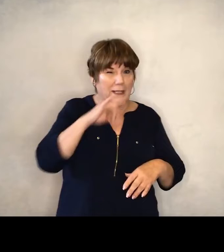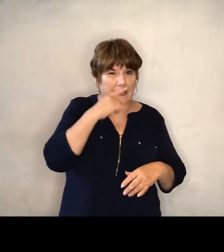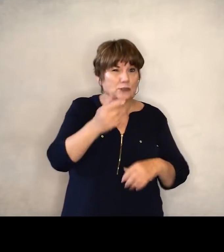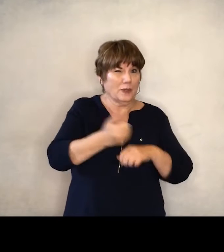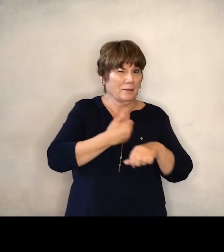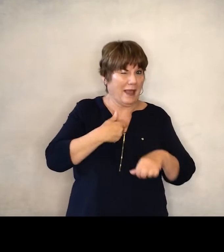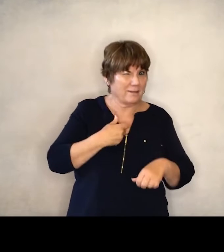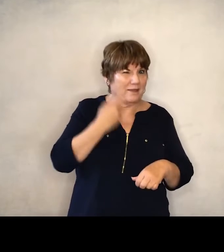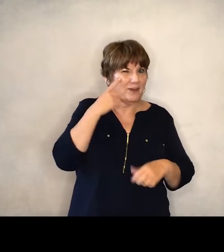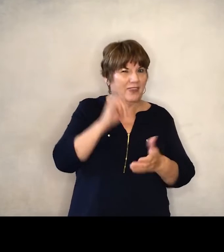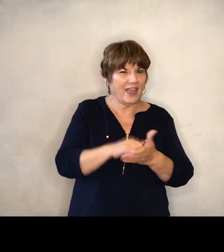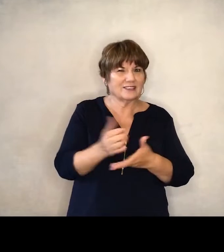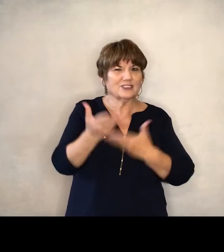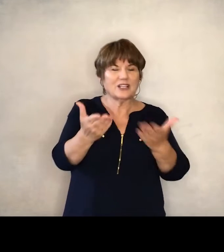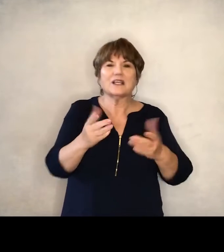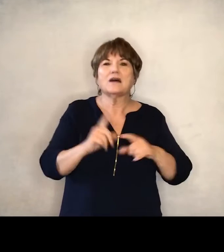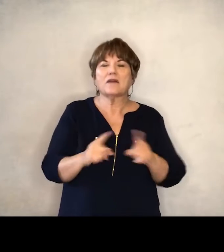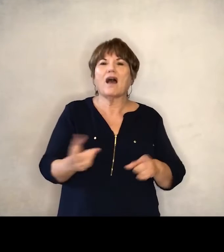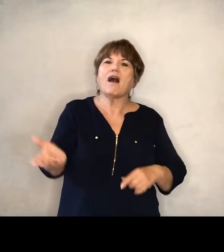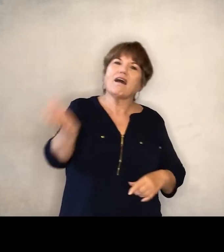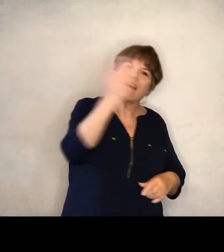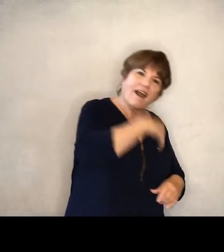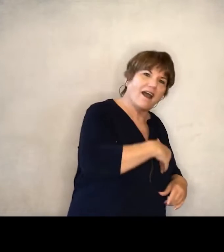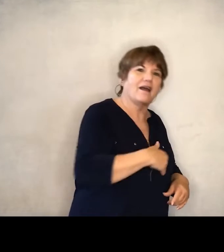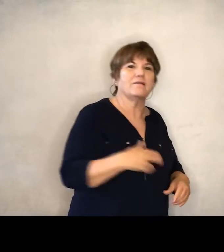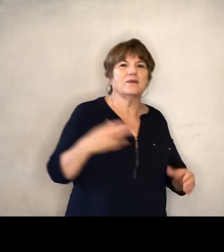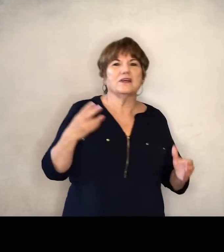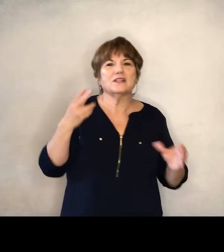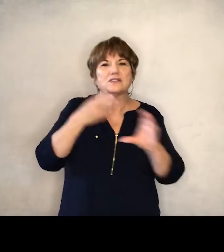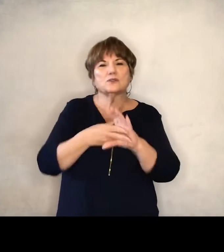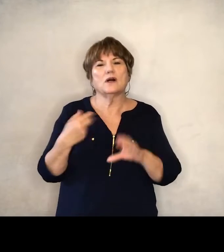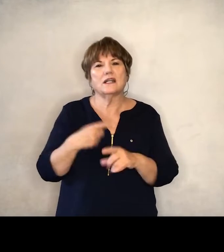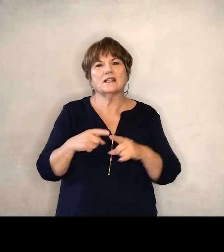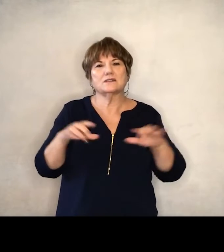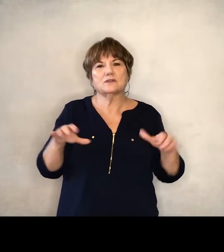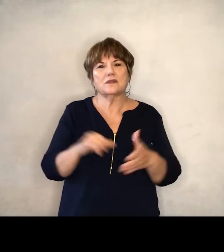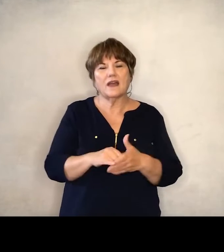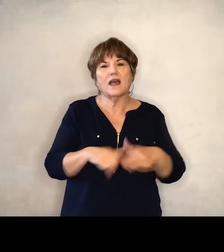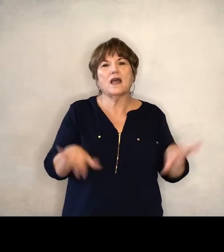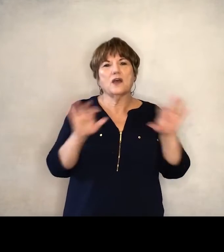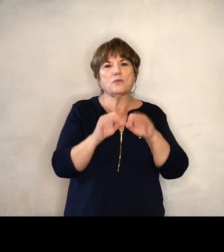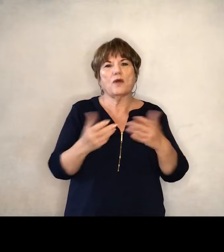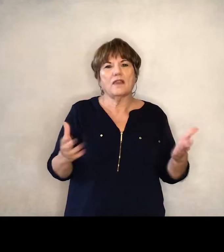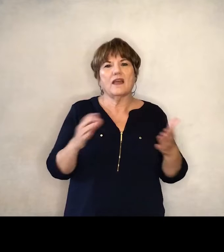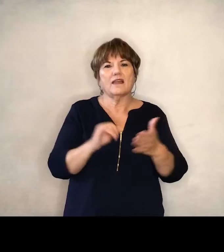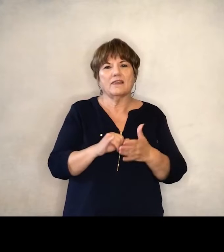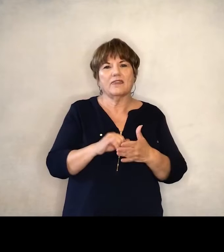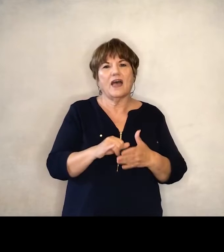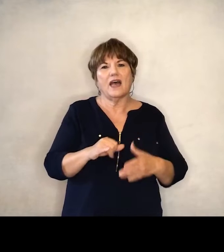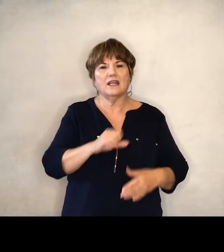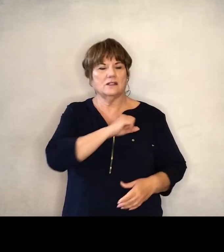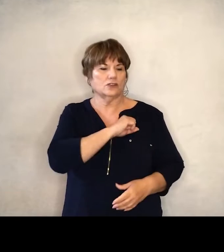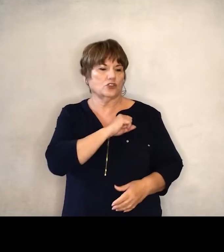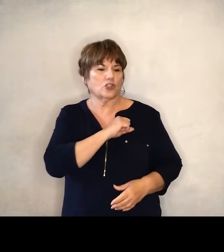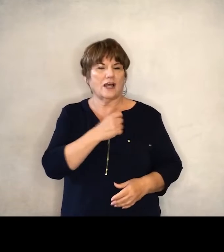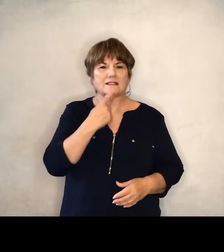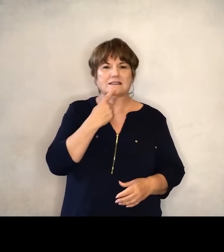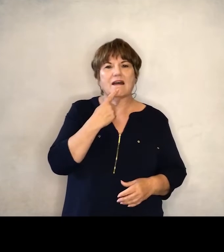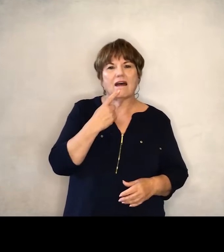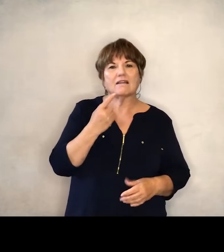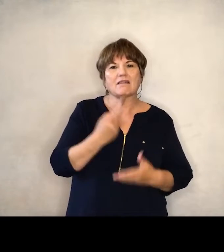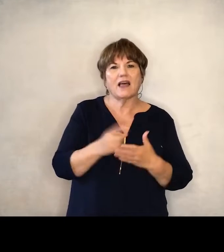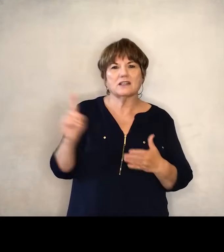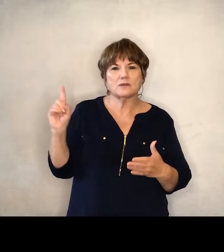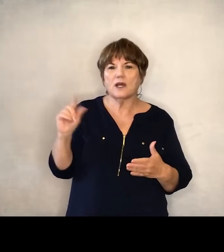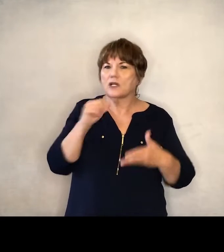on and join us to do this. Important thing that Sean said last week, don't let money be